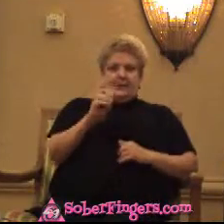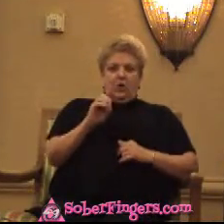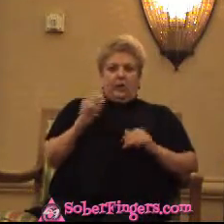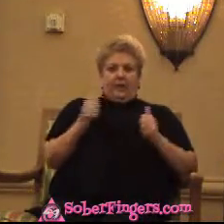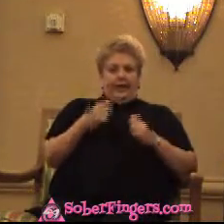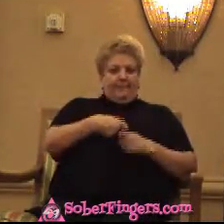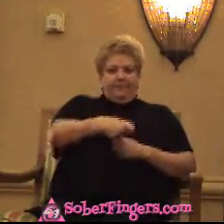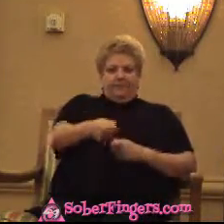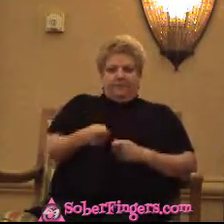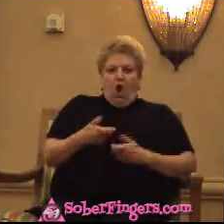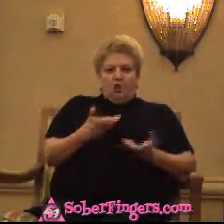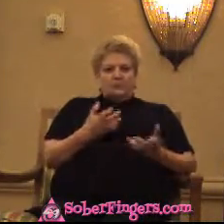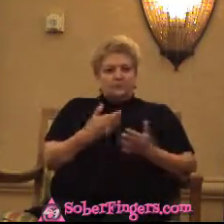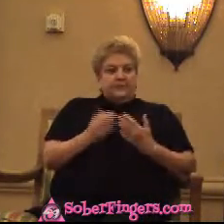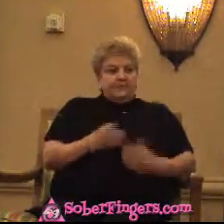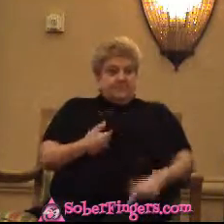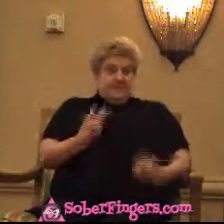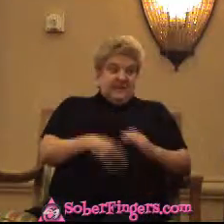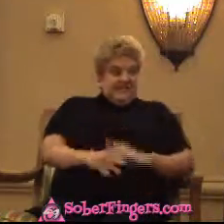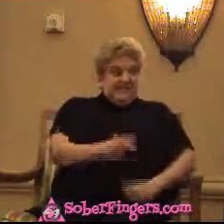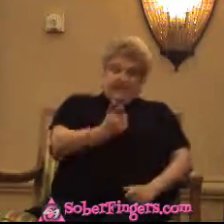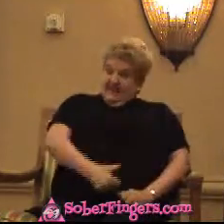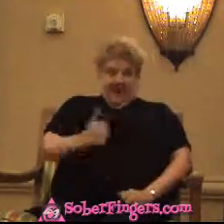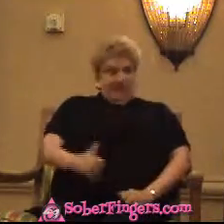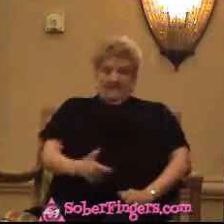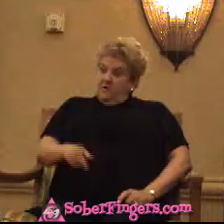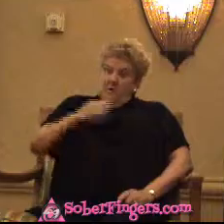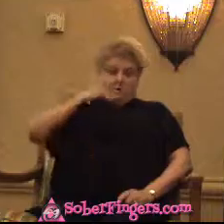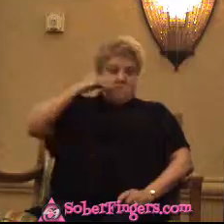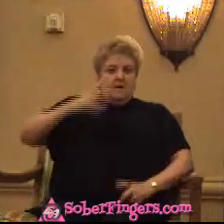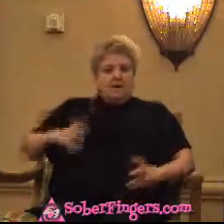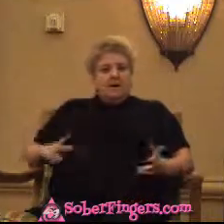table and get out. Knock the chips all over, they'd haul her out.